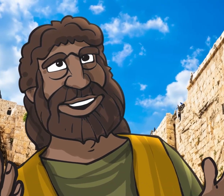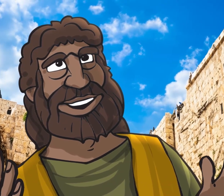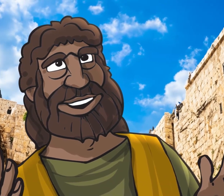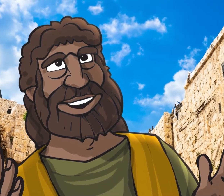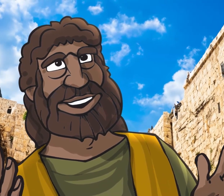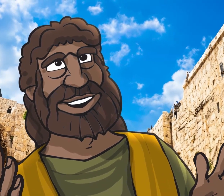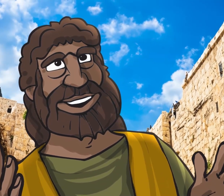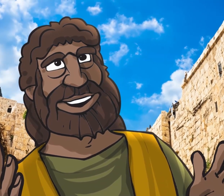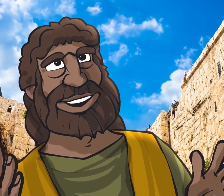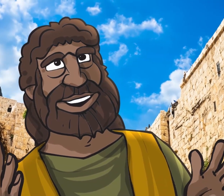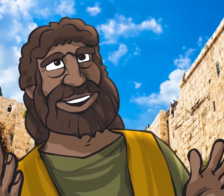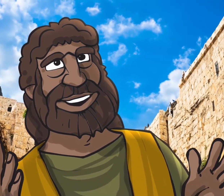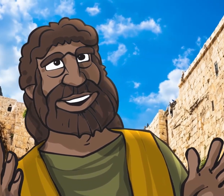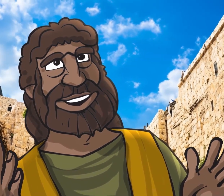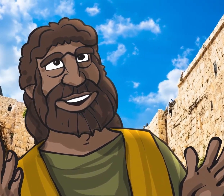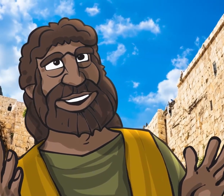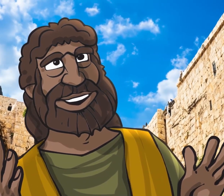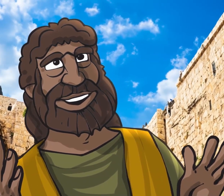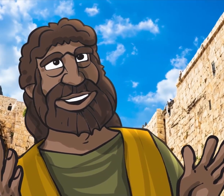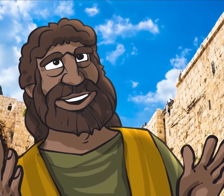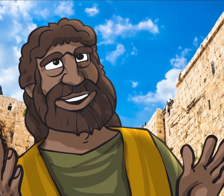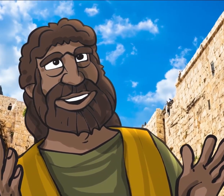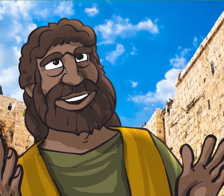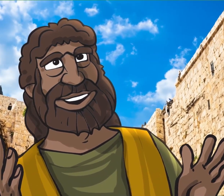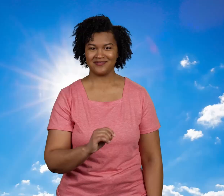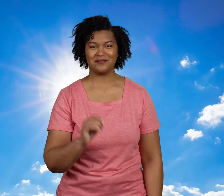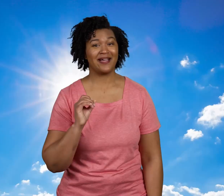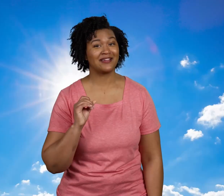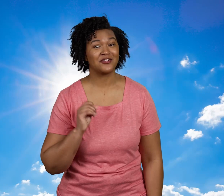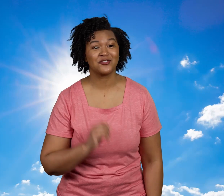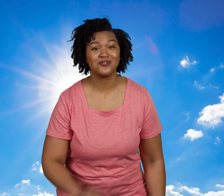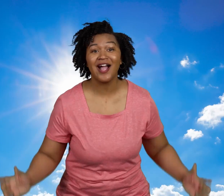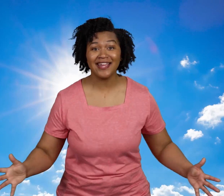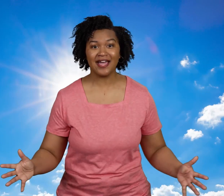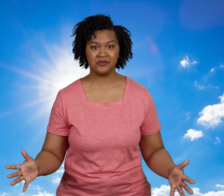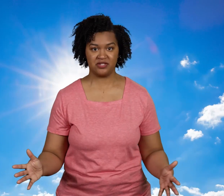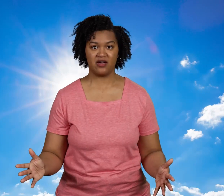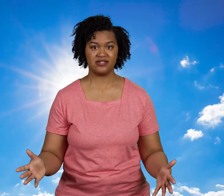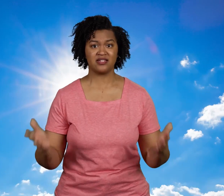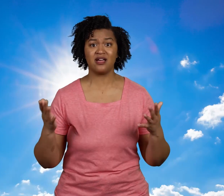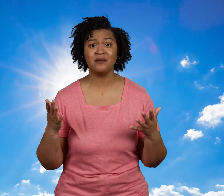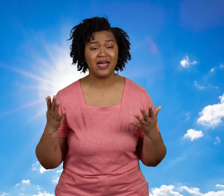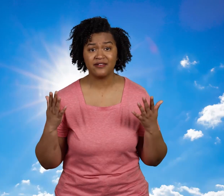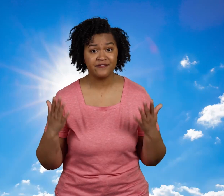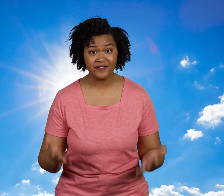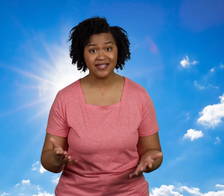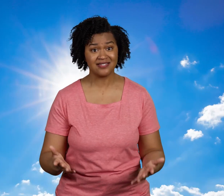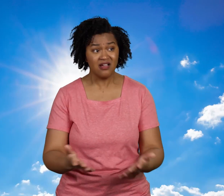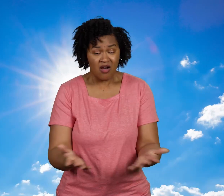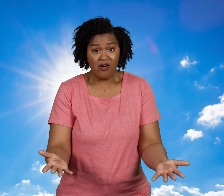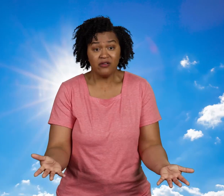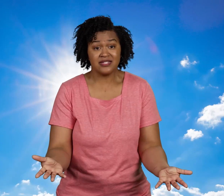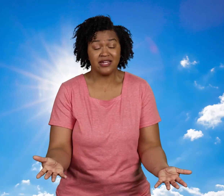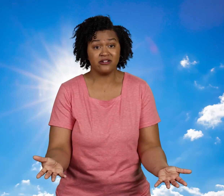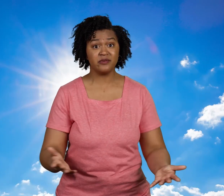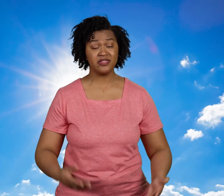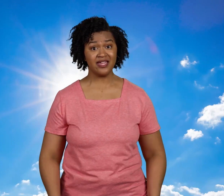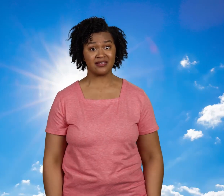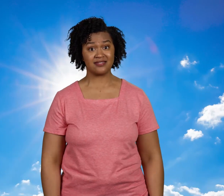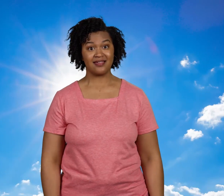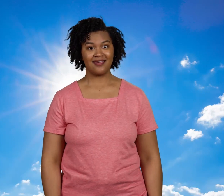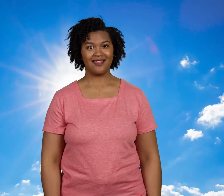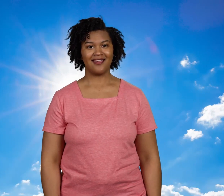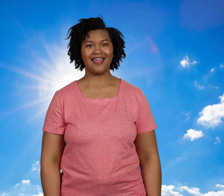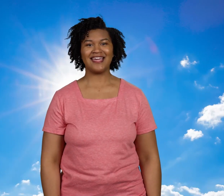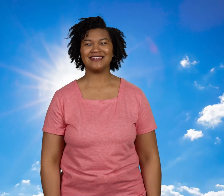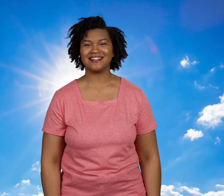us. Make them known in our time. Habakkuk cried out to God to come and fix all these terrible